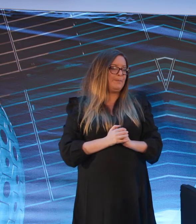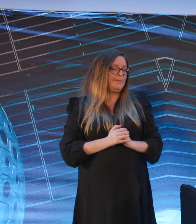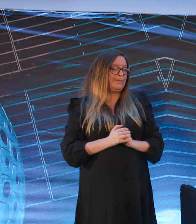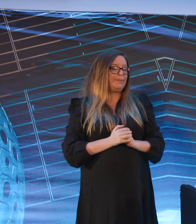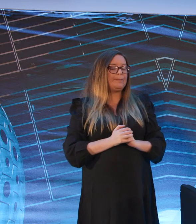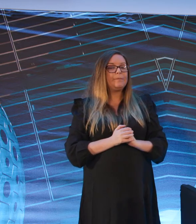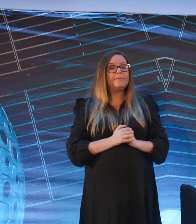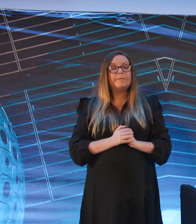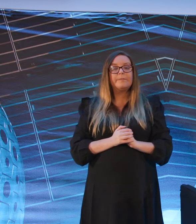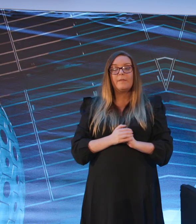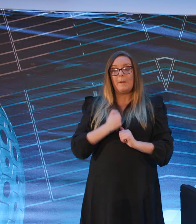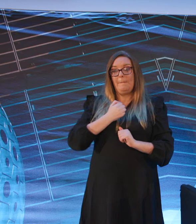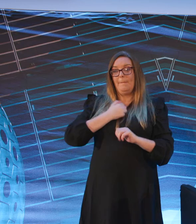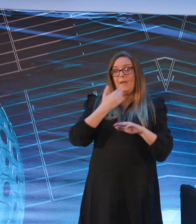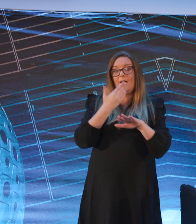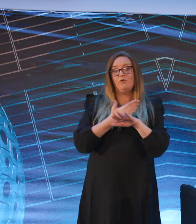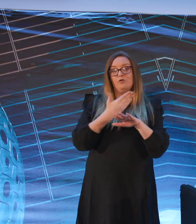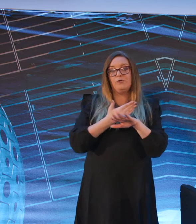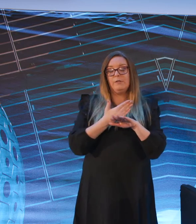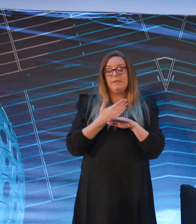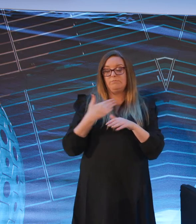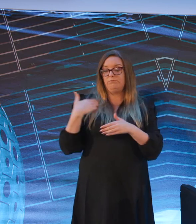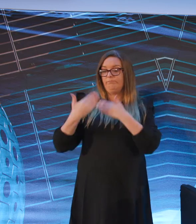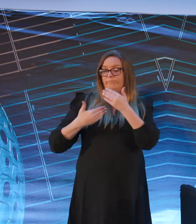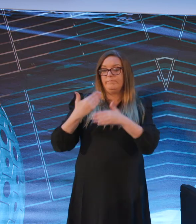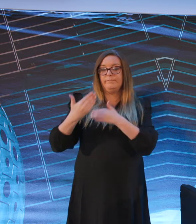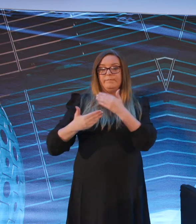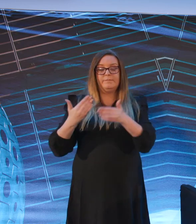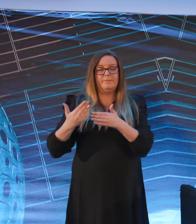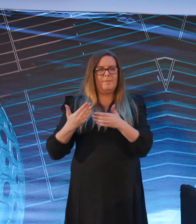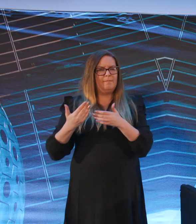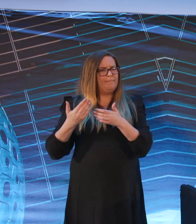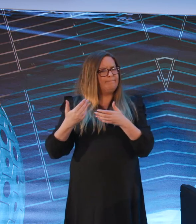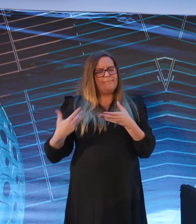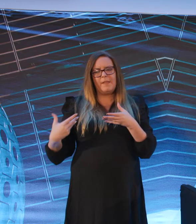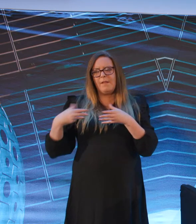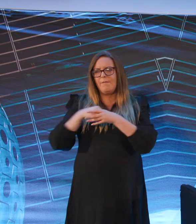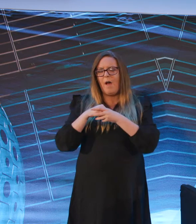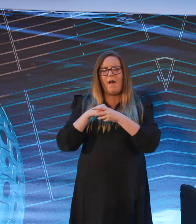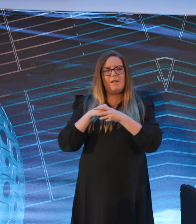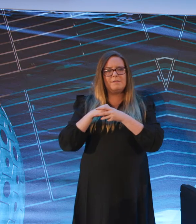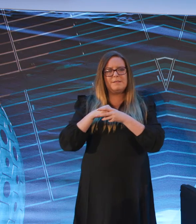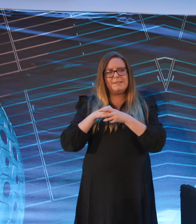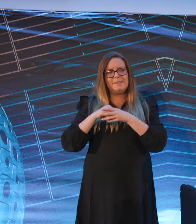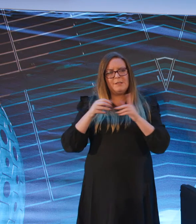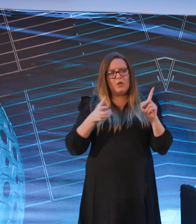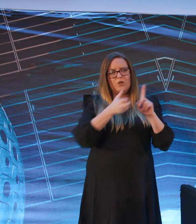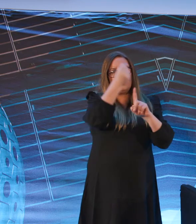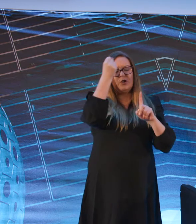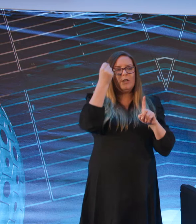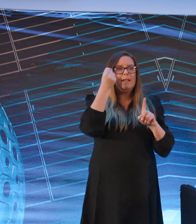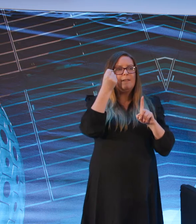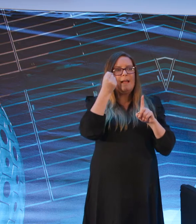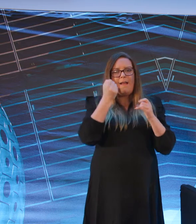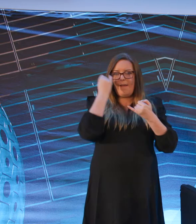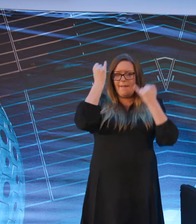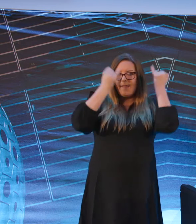Over the course of my career, I've been involved in driving innovation, including in the field of health.